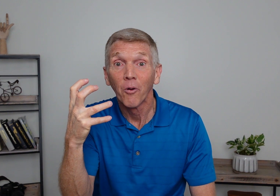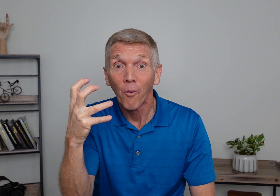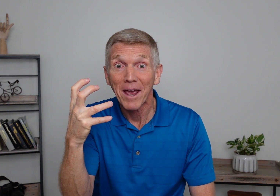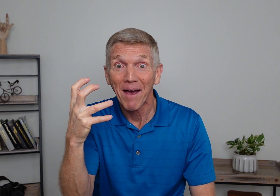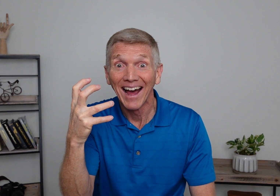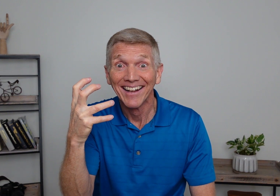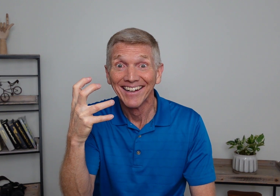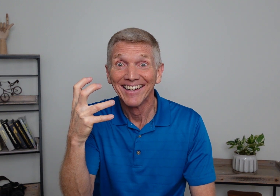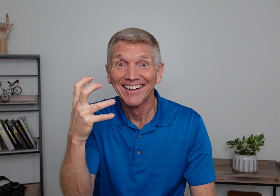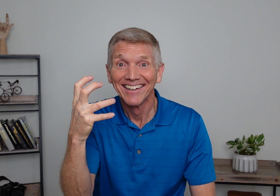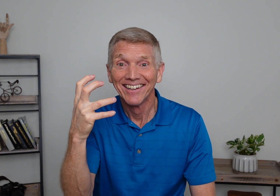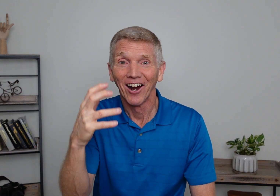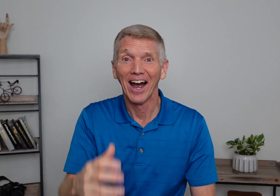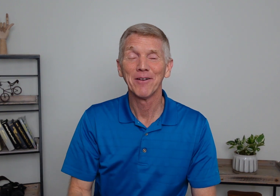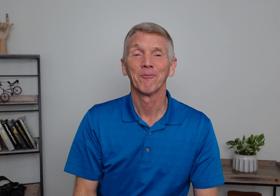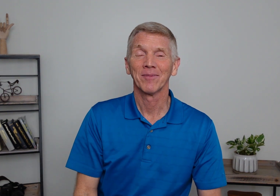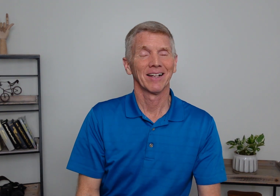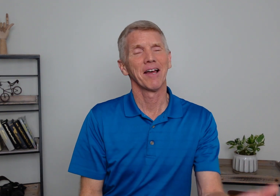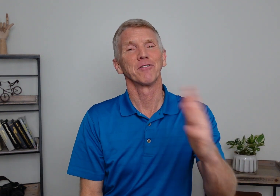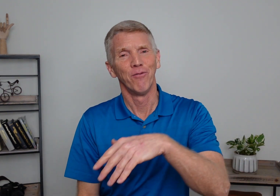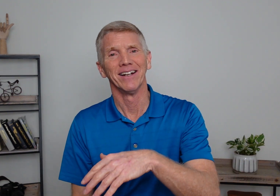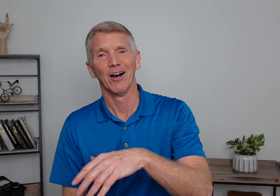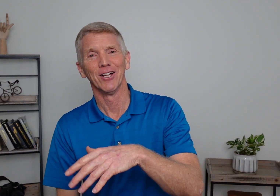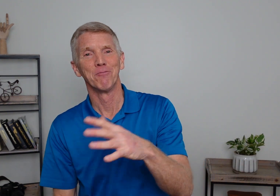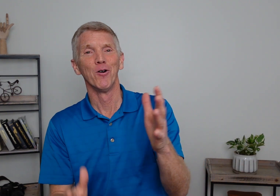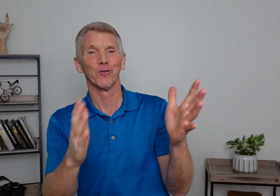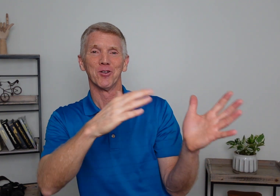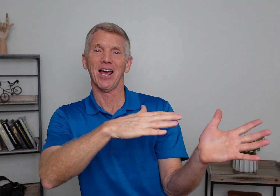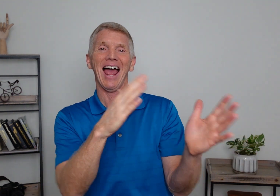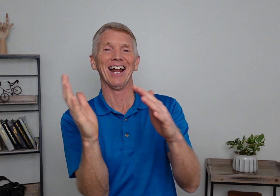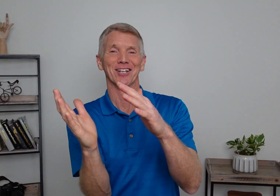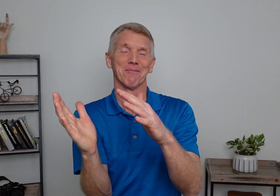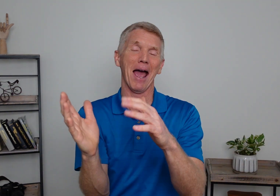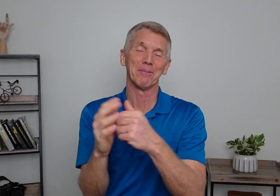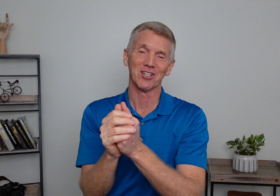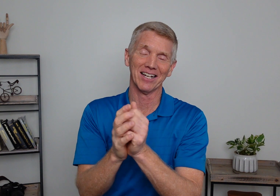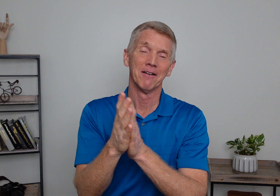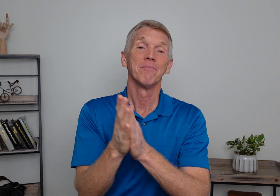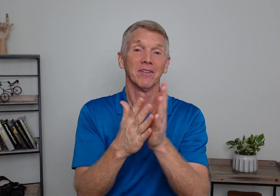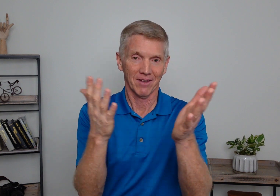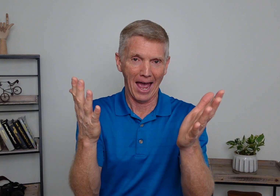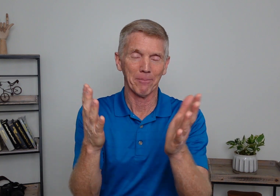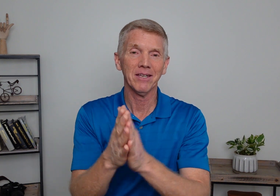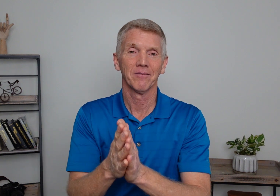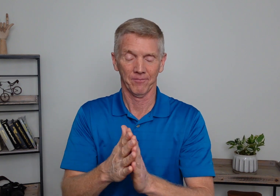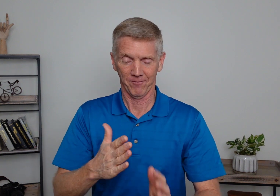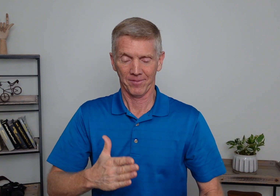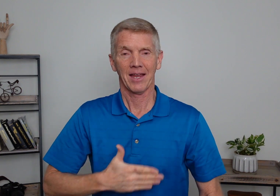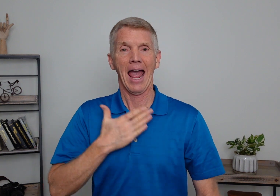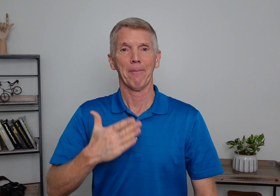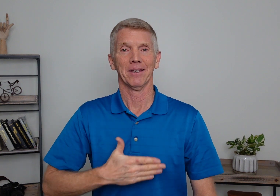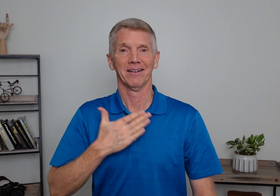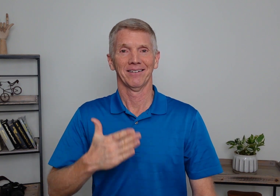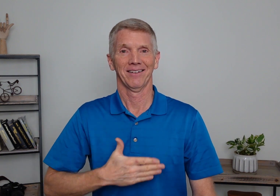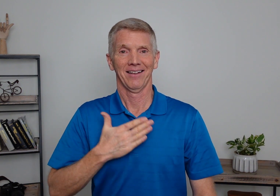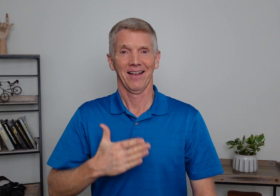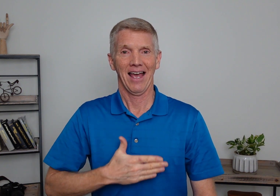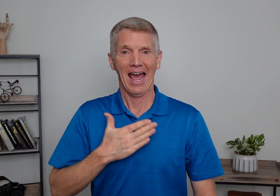Way mad. All right? Let's have some fun now. Let's move from sad to some happy signs. Happy, happy,